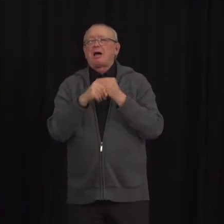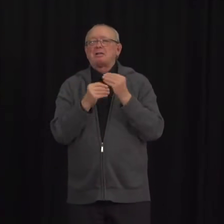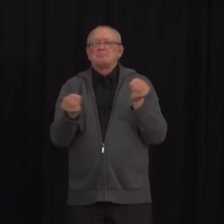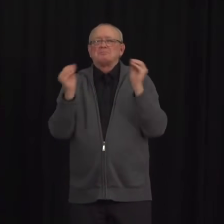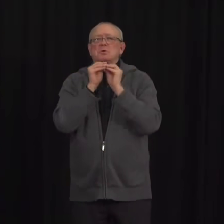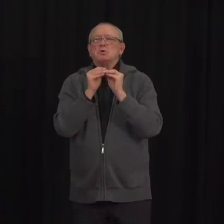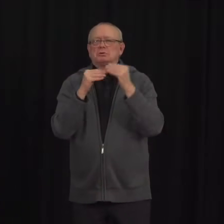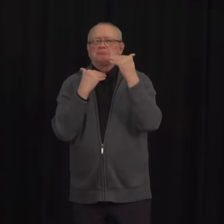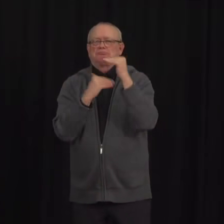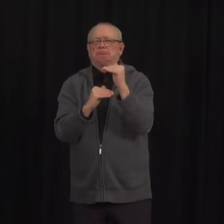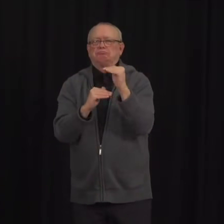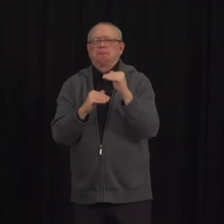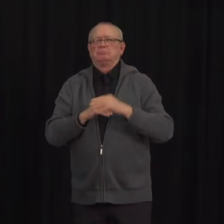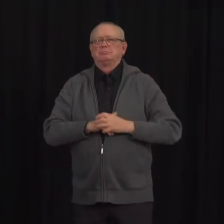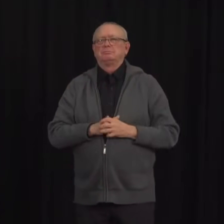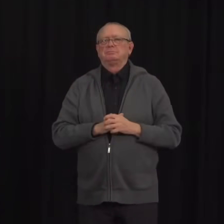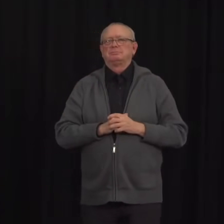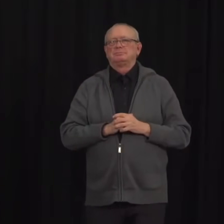to get this down?